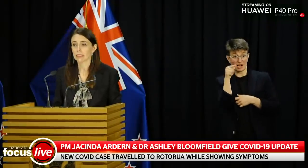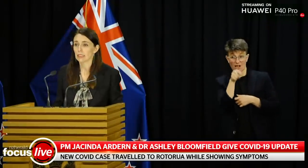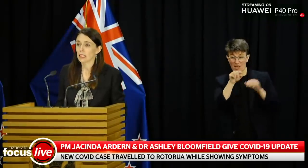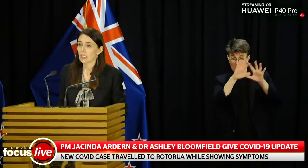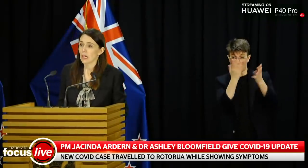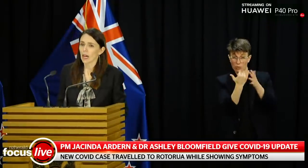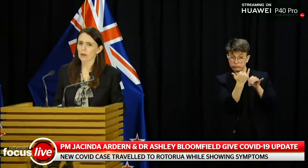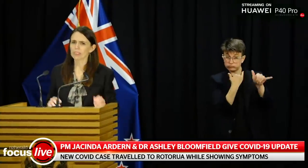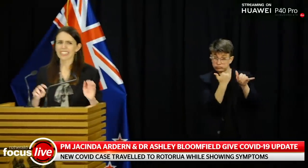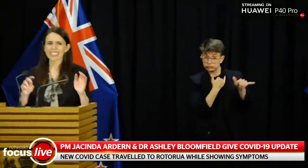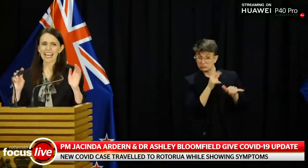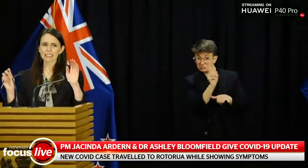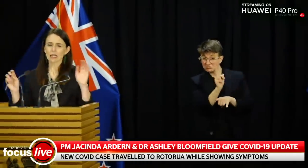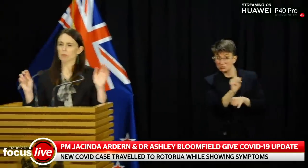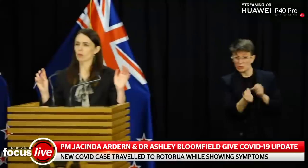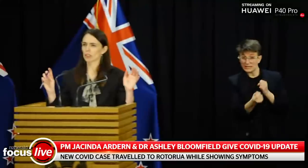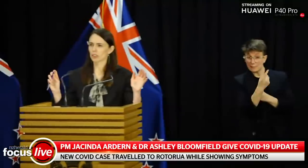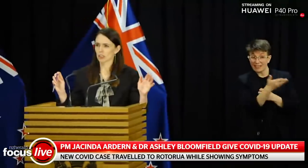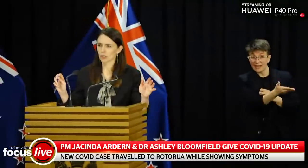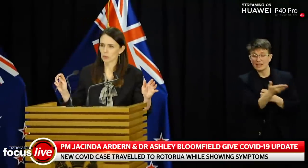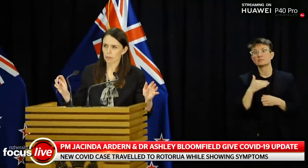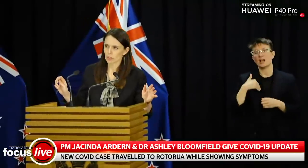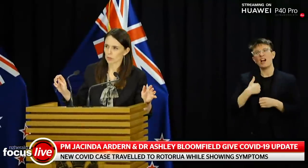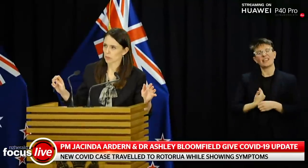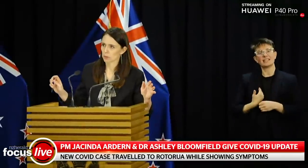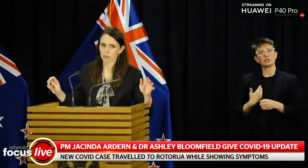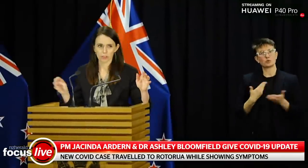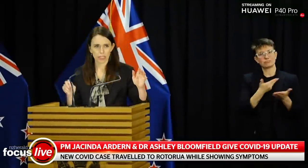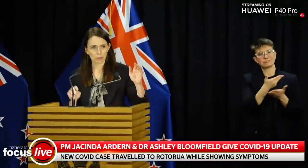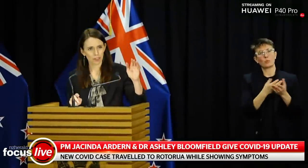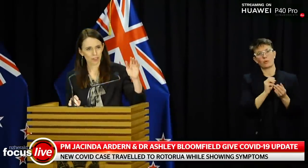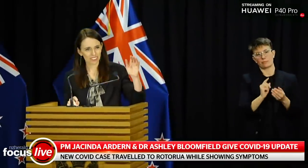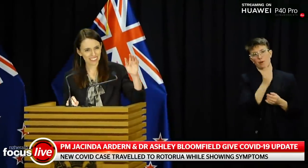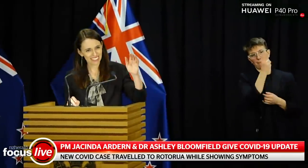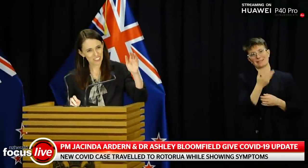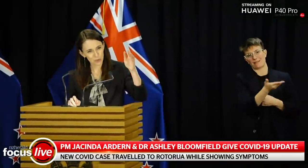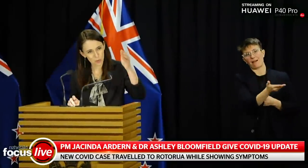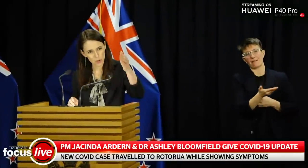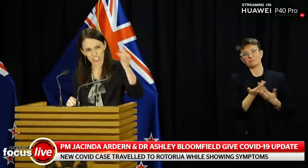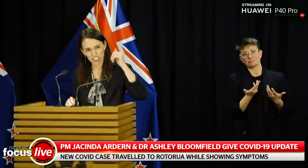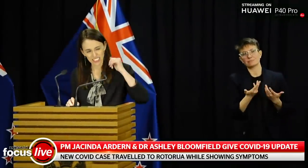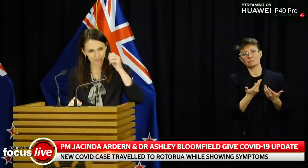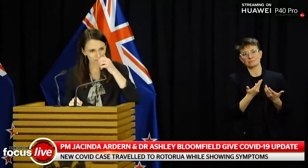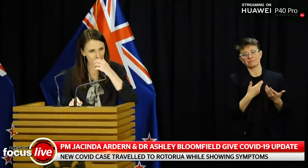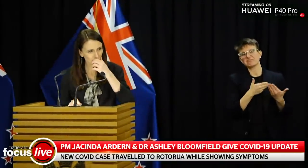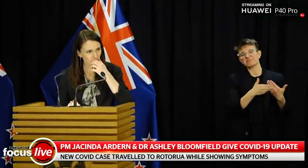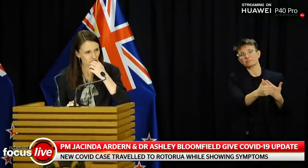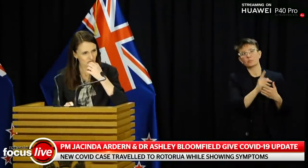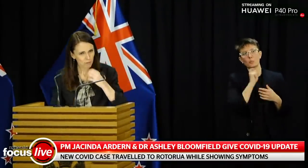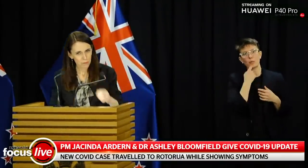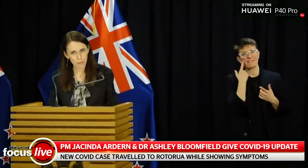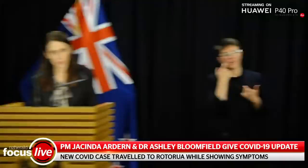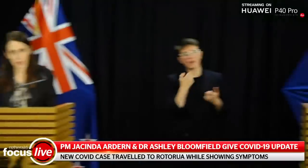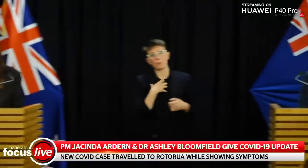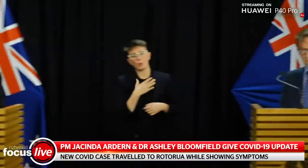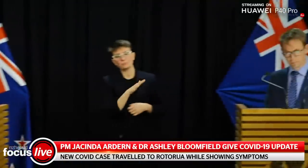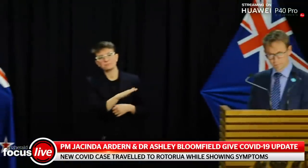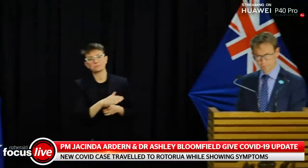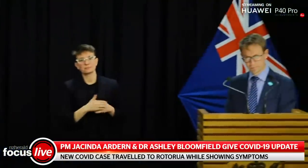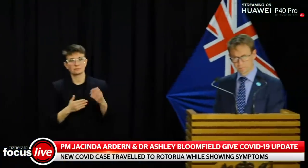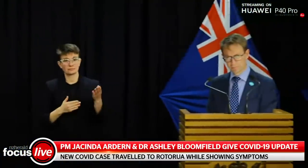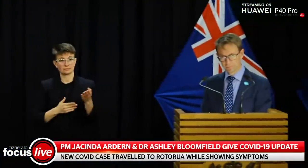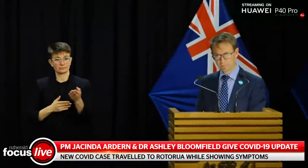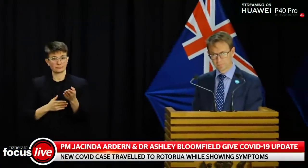transmission. We'll take a last couple of questions because I do want to make sure Dr. Bloomfield's able to go and continue work. Jackson. Dr. Bloomfield, just on the